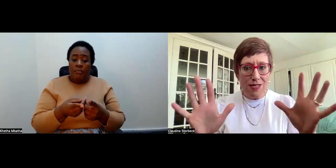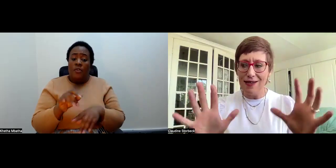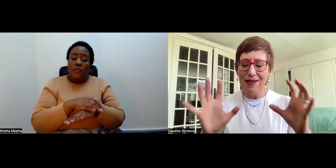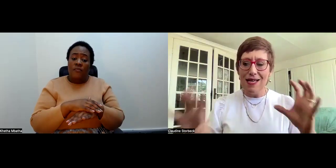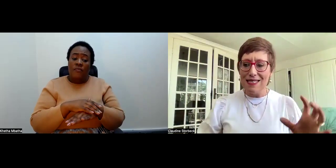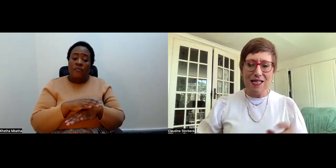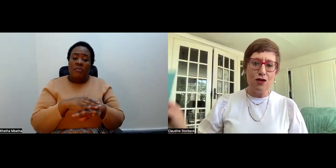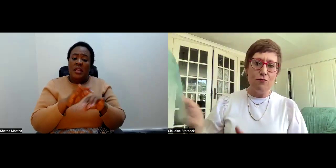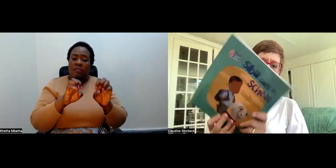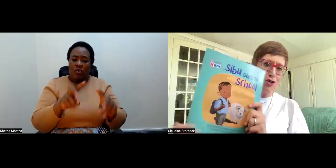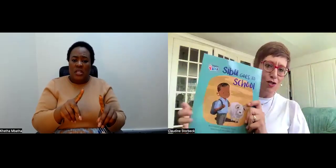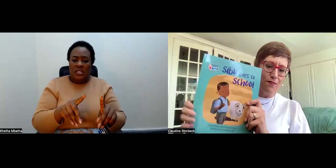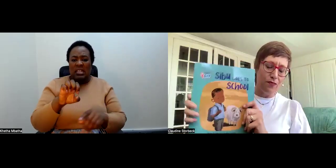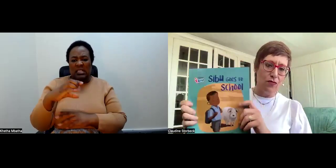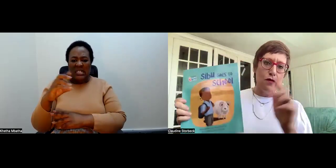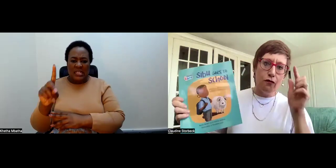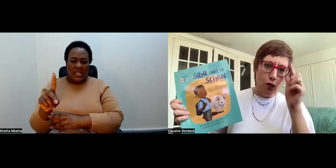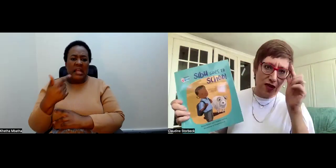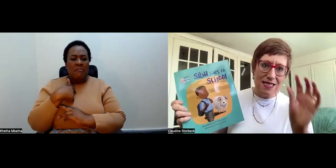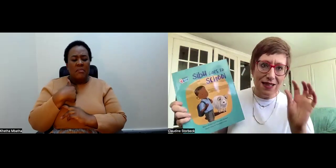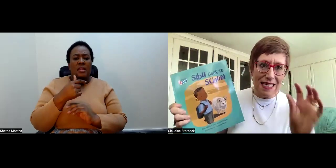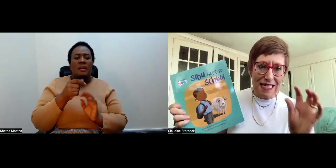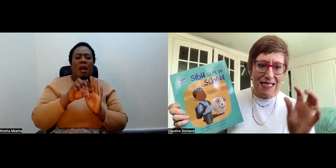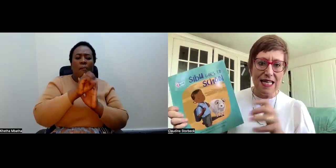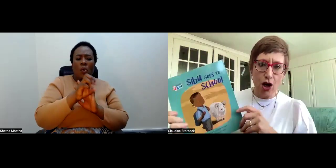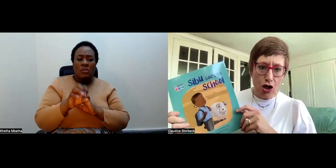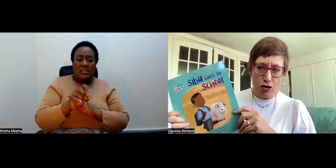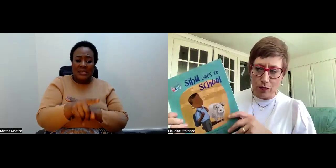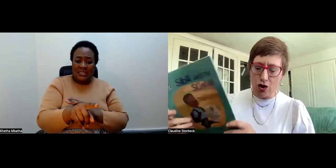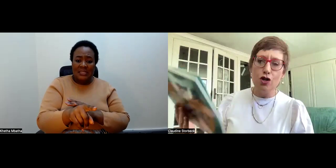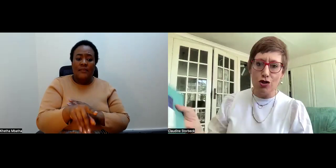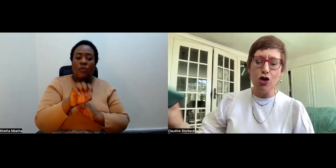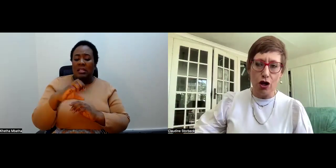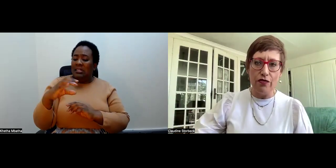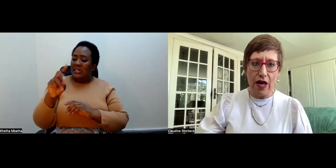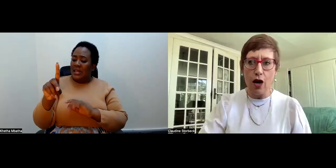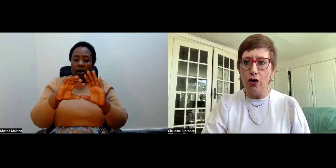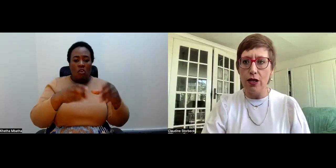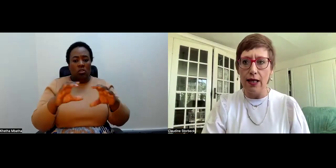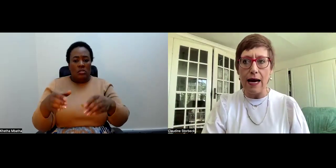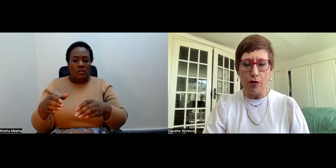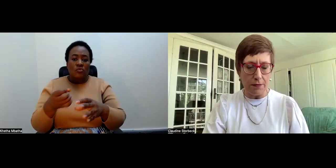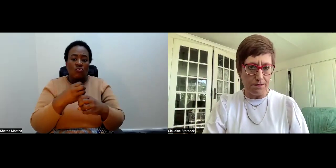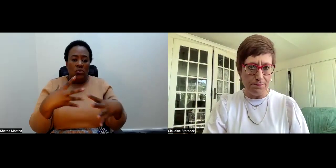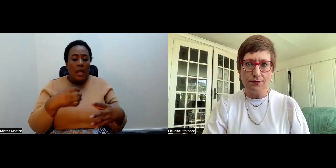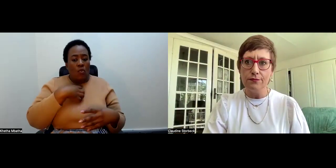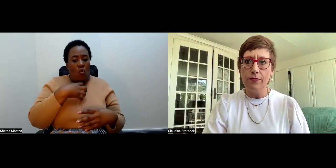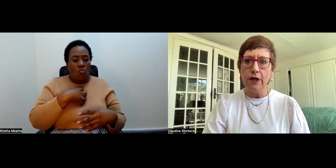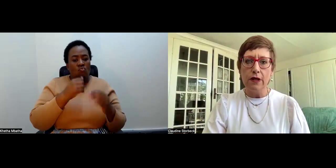been posting sets of books for these little ECD classrooms to start their own little